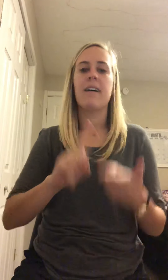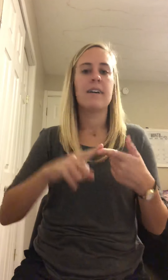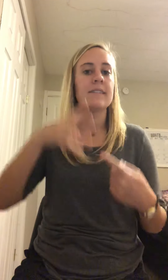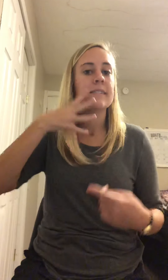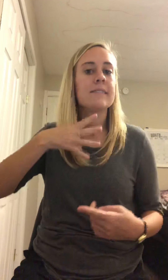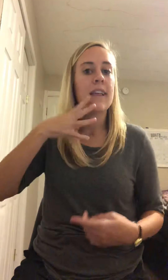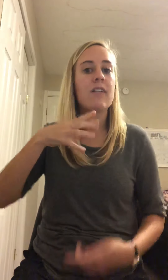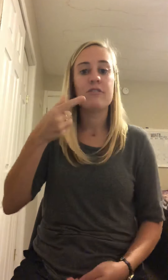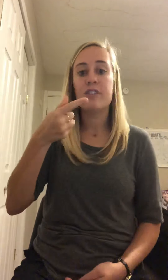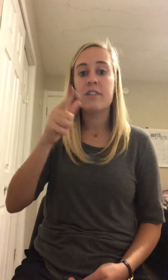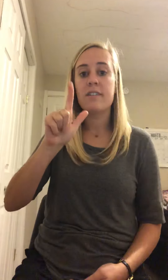the pancreas, and the gallbladder.